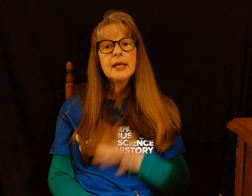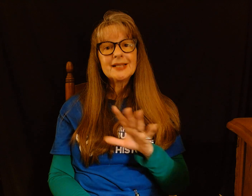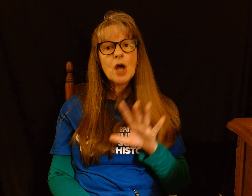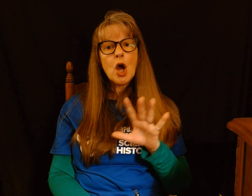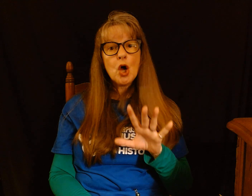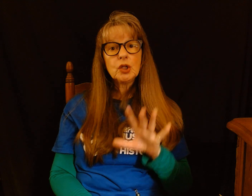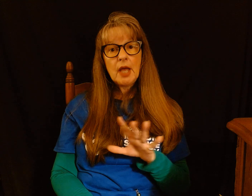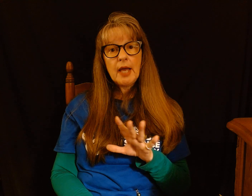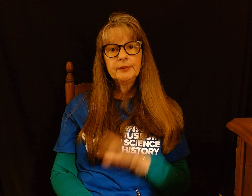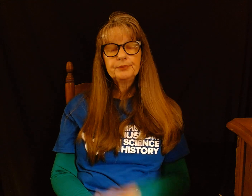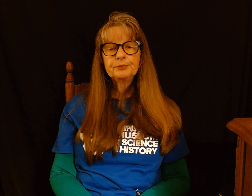not online.